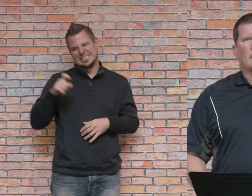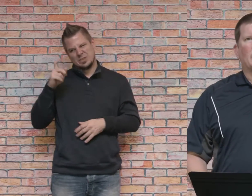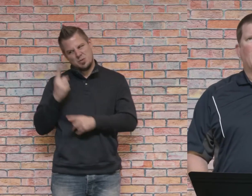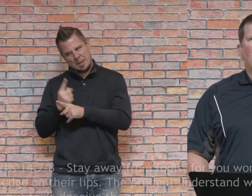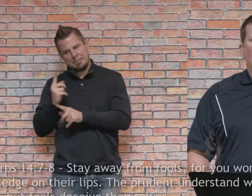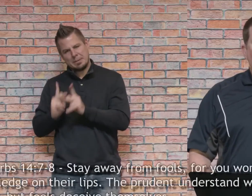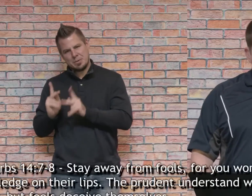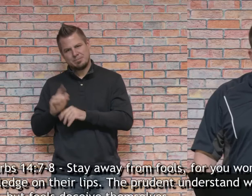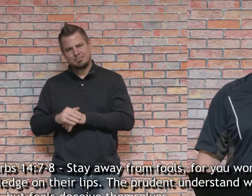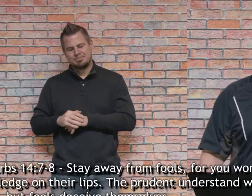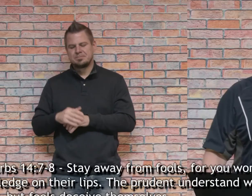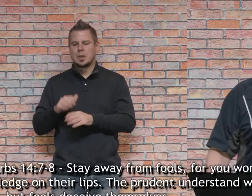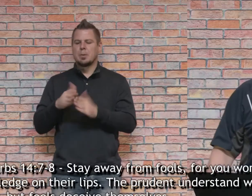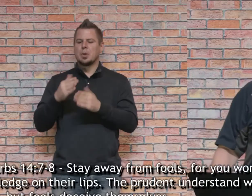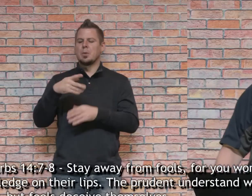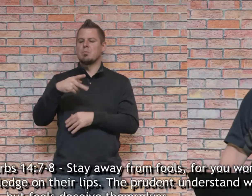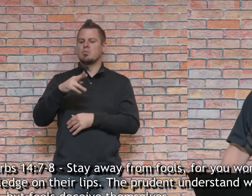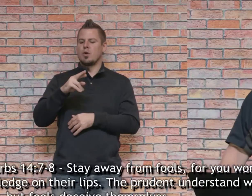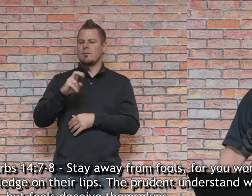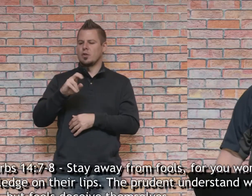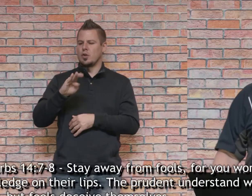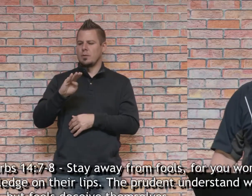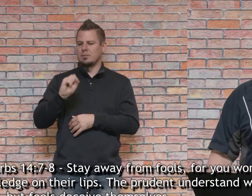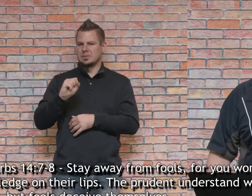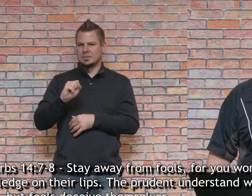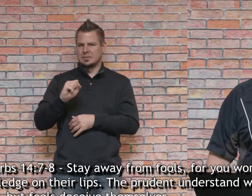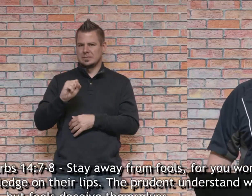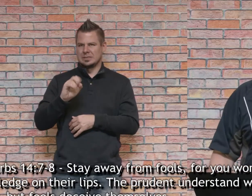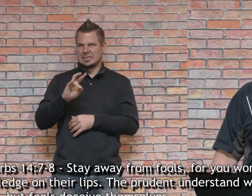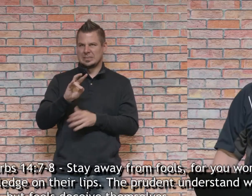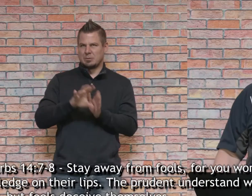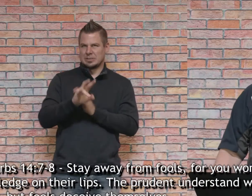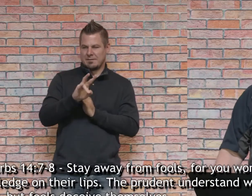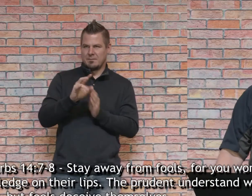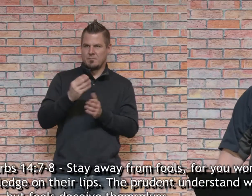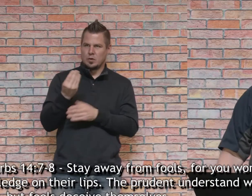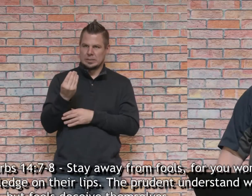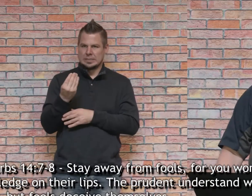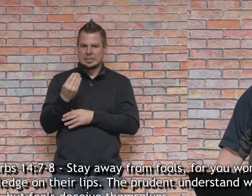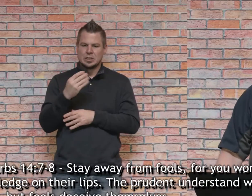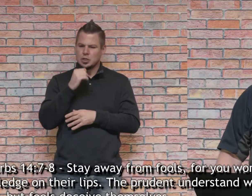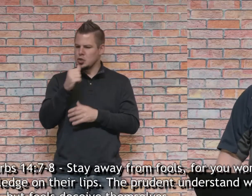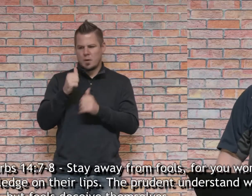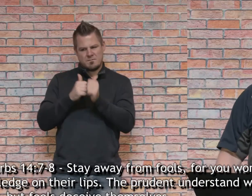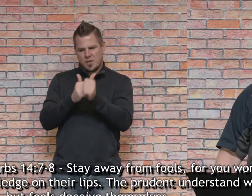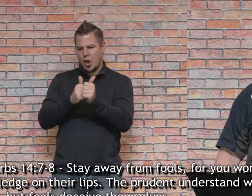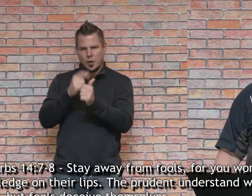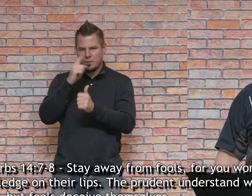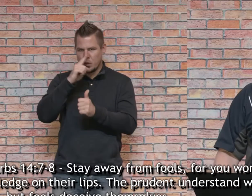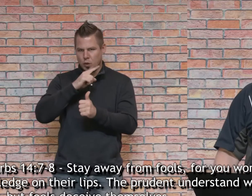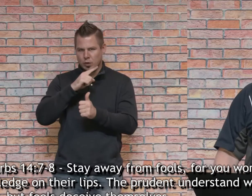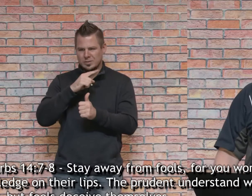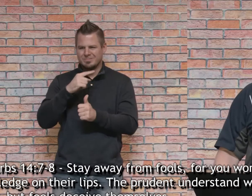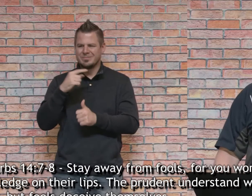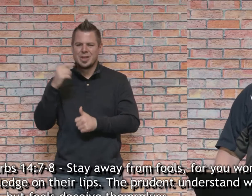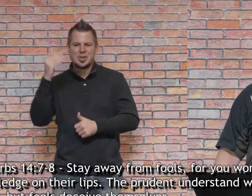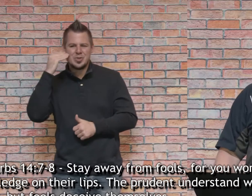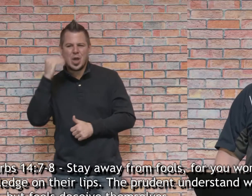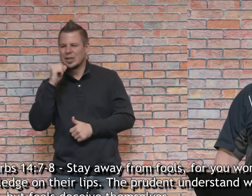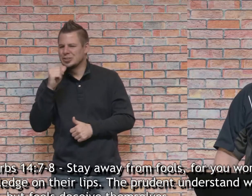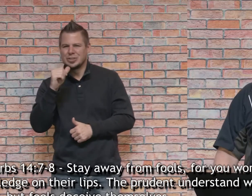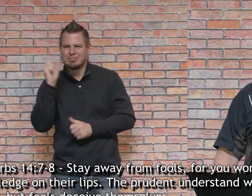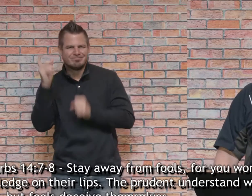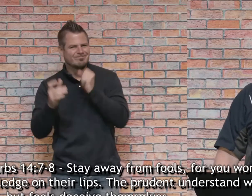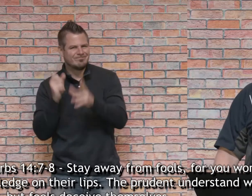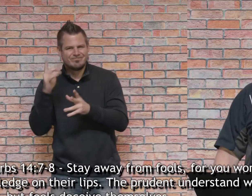14. Verses 7 and 8 say this, stay away from fools, for you won't find knowledge on their lips. The prudent understand where they